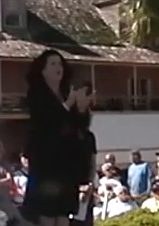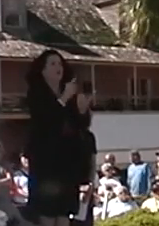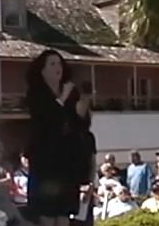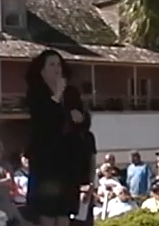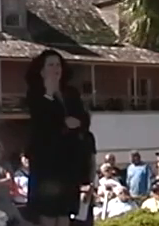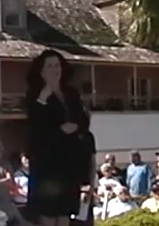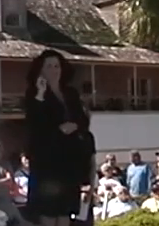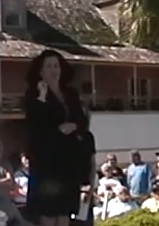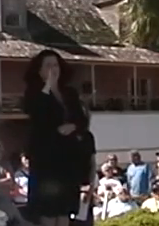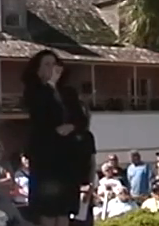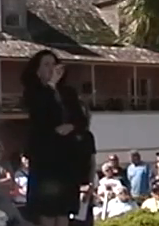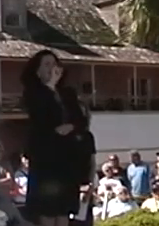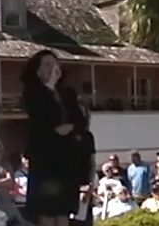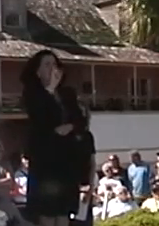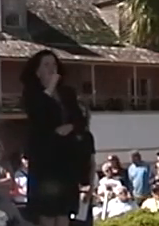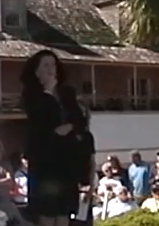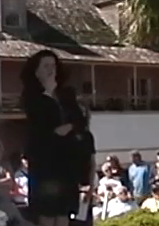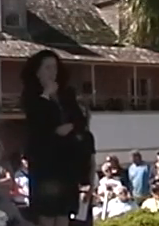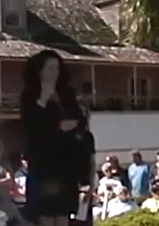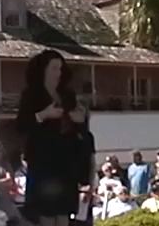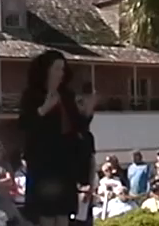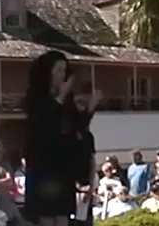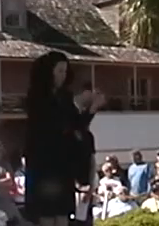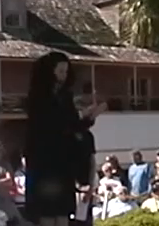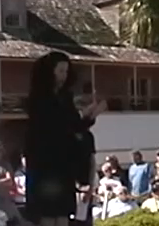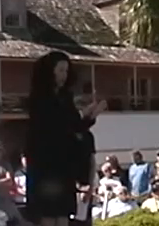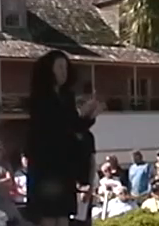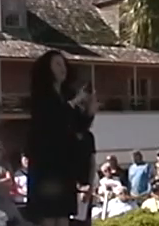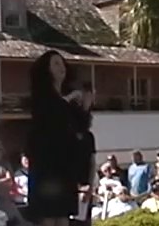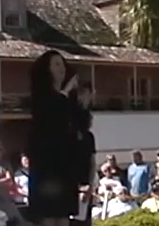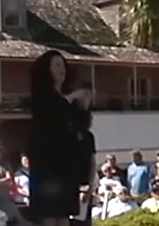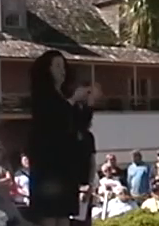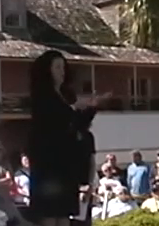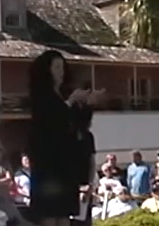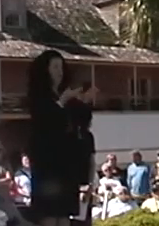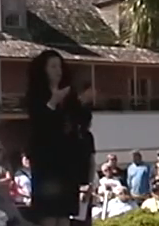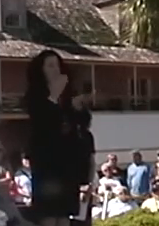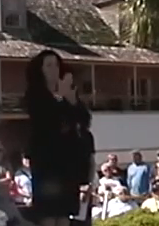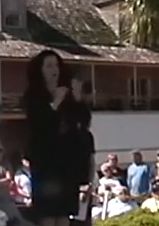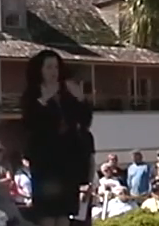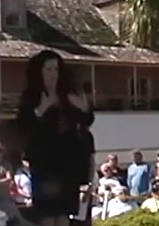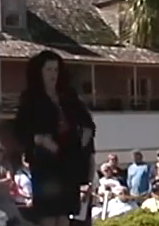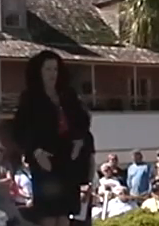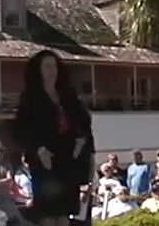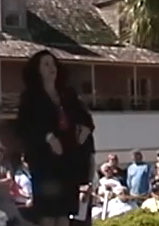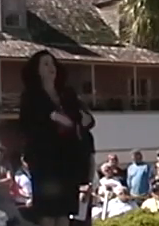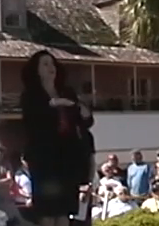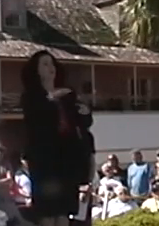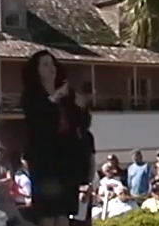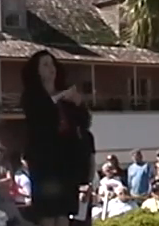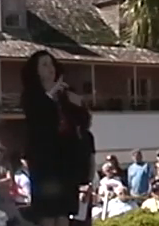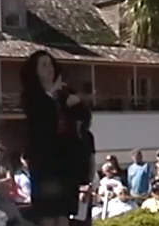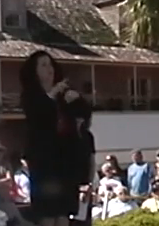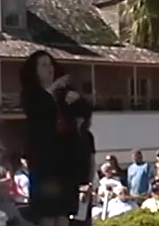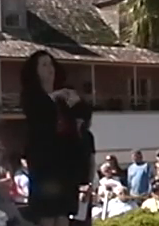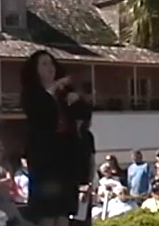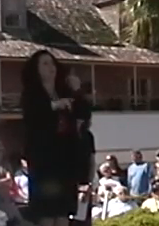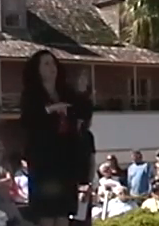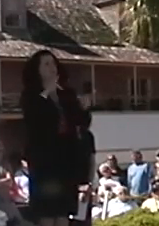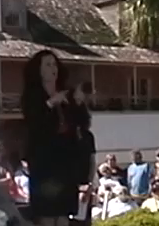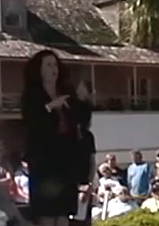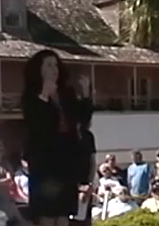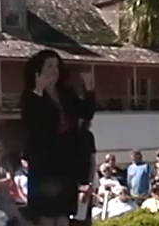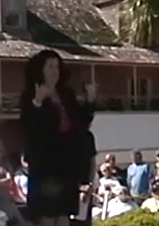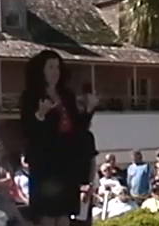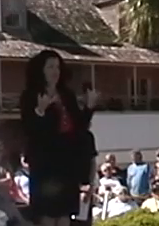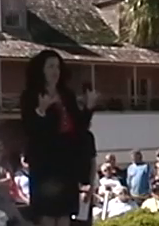Navy who will transfer the remains of Ramón Power y Giralt over to the Puerto Rican people. Today is